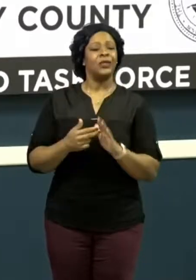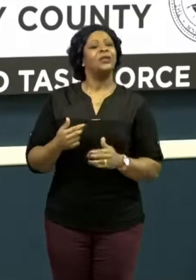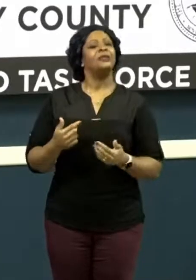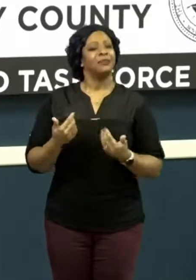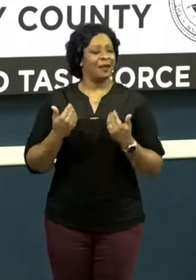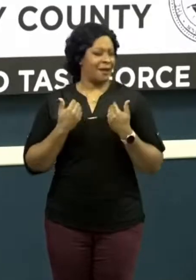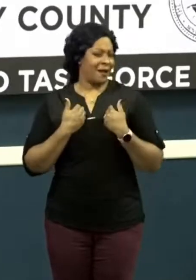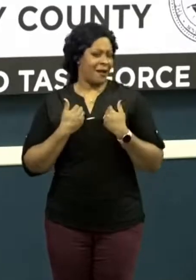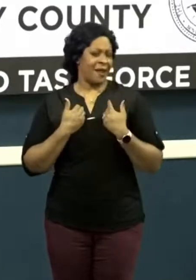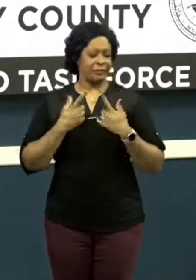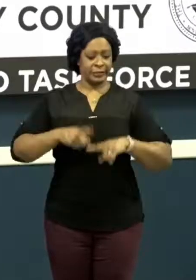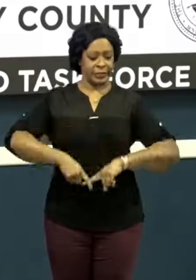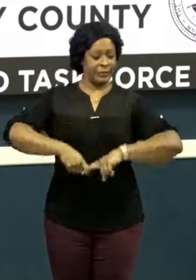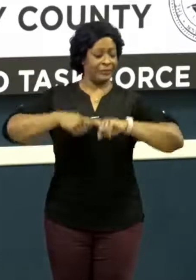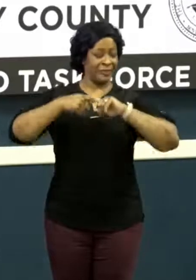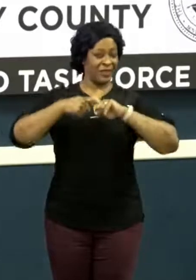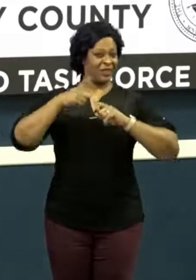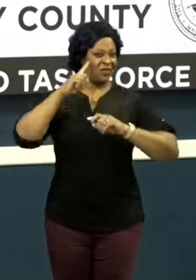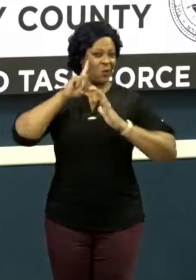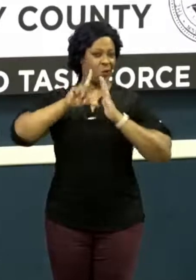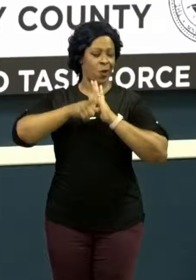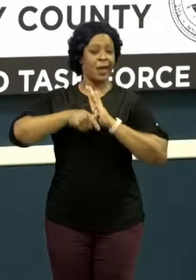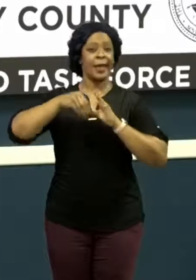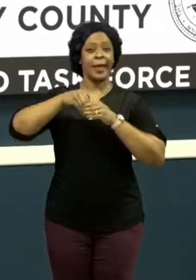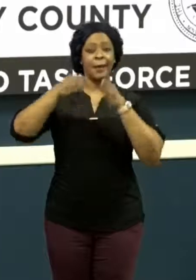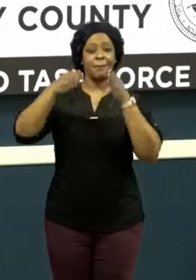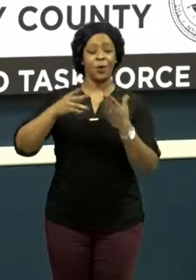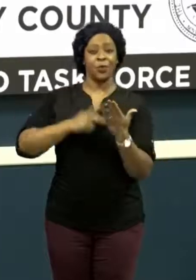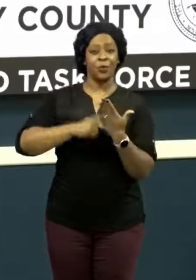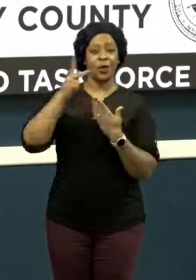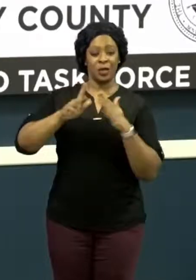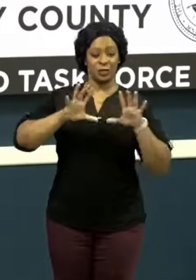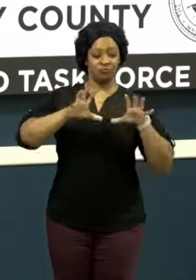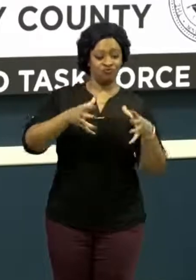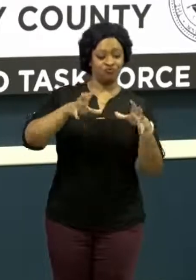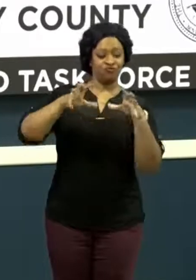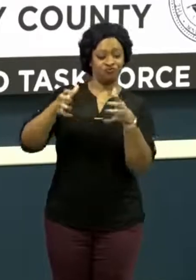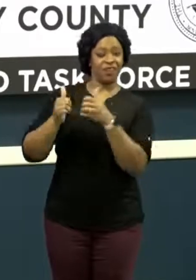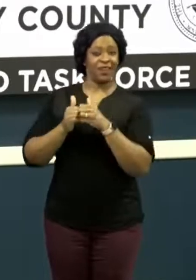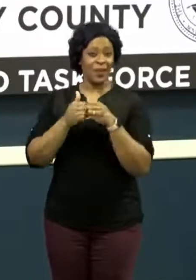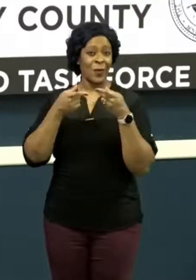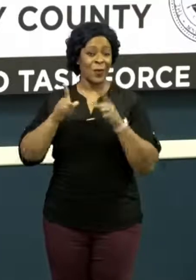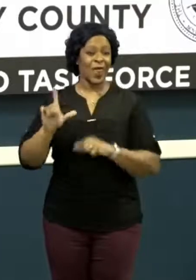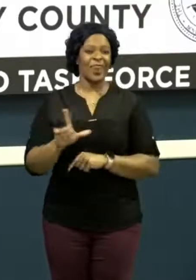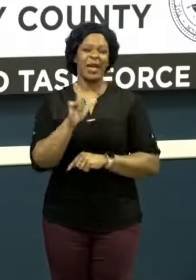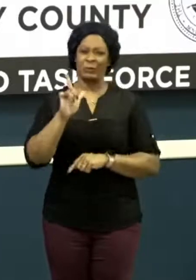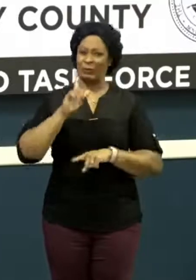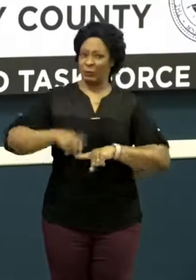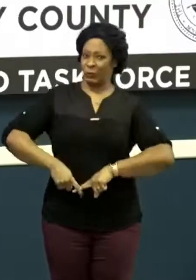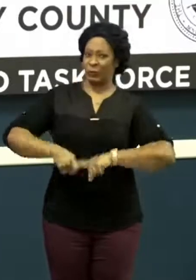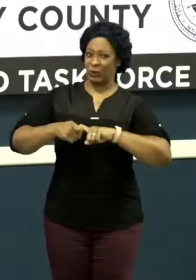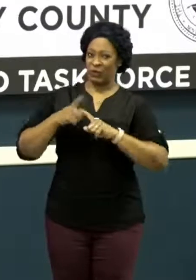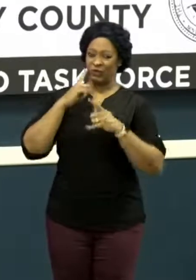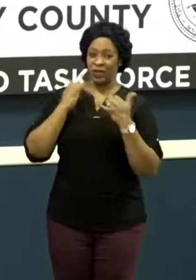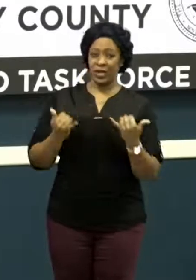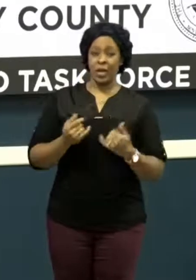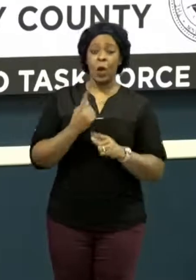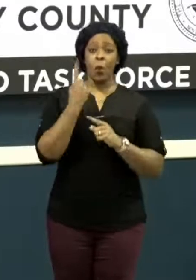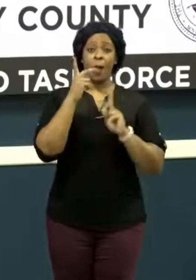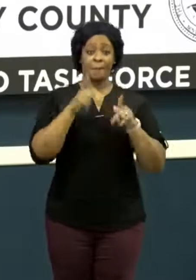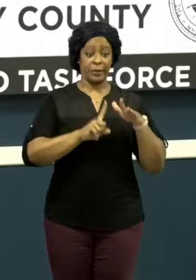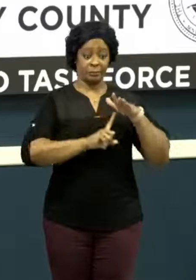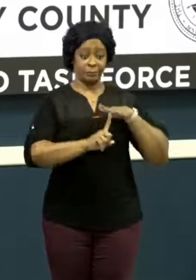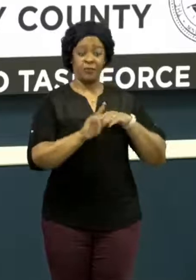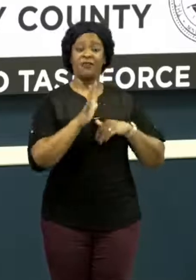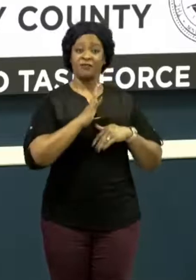have suspended temporarily the in-person programming where we gather groups together in the library. So you as an individual can go,